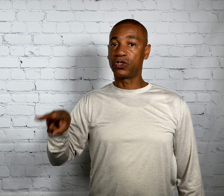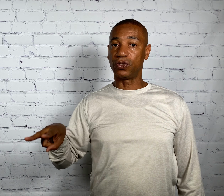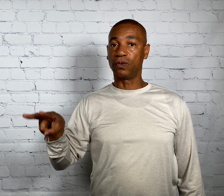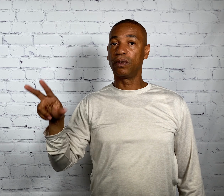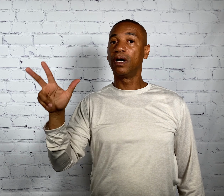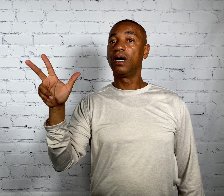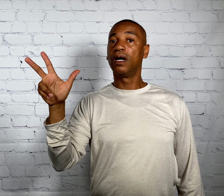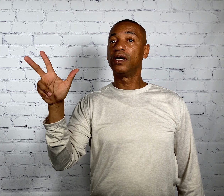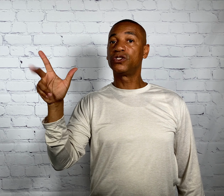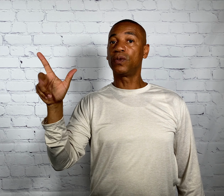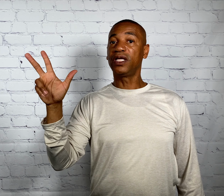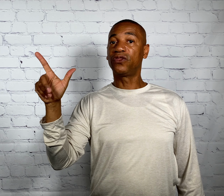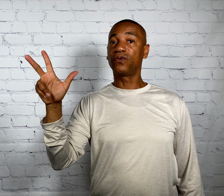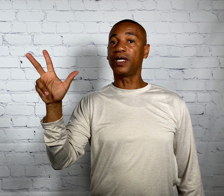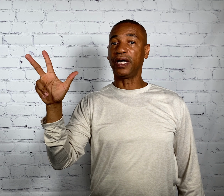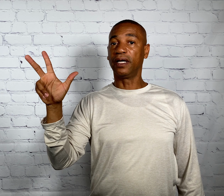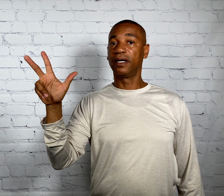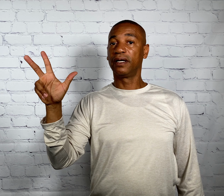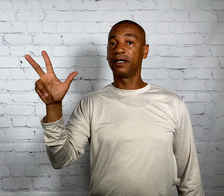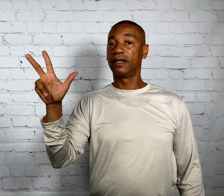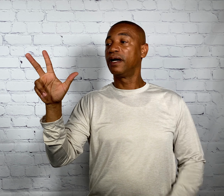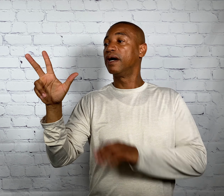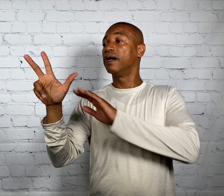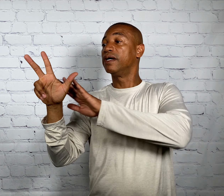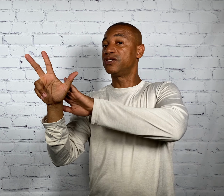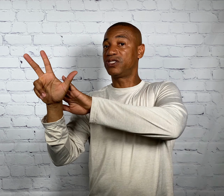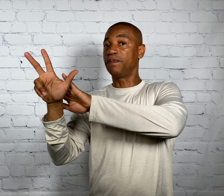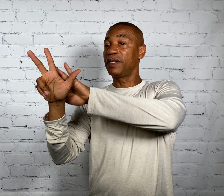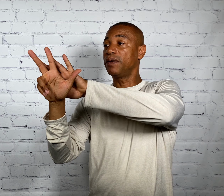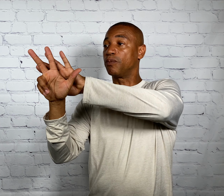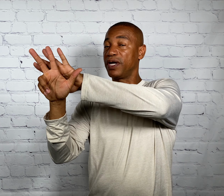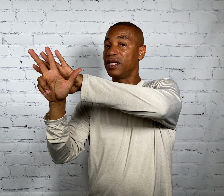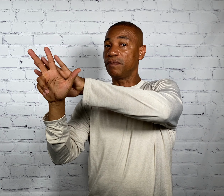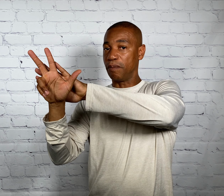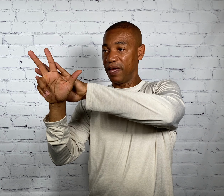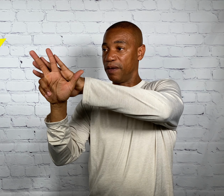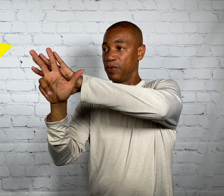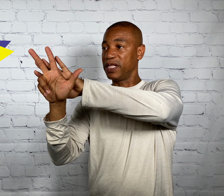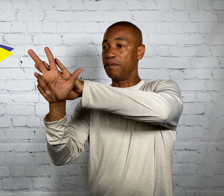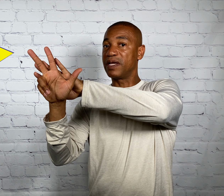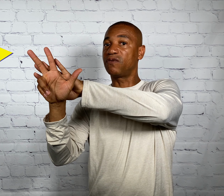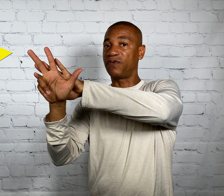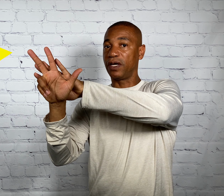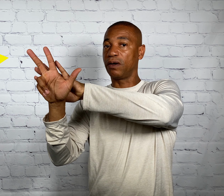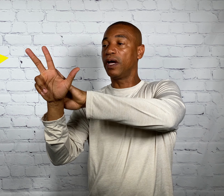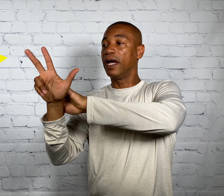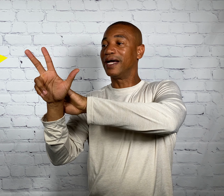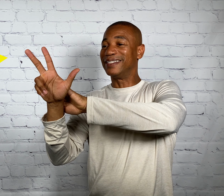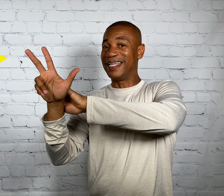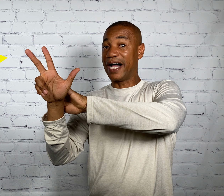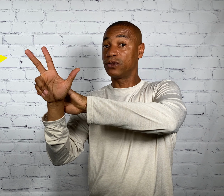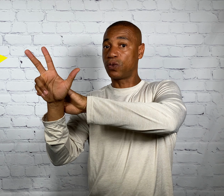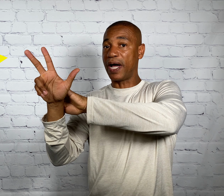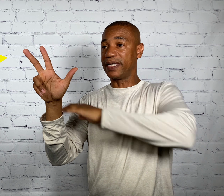22. 23. Simply bring the middle finger down